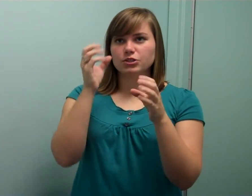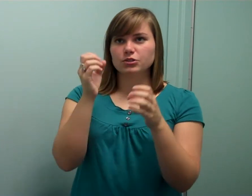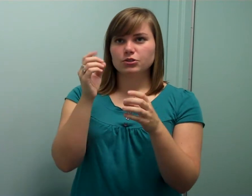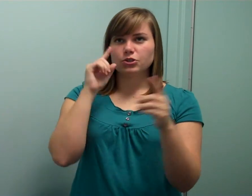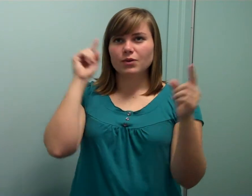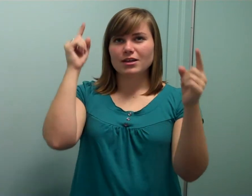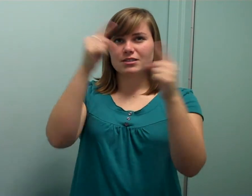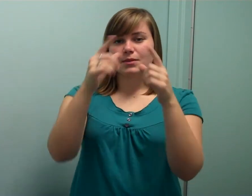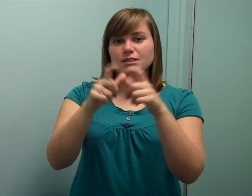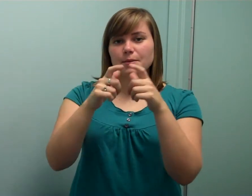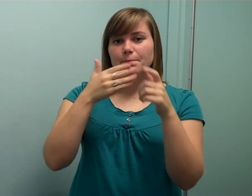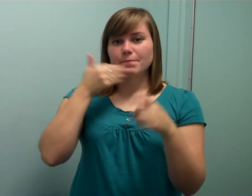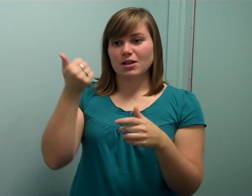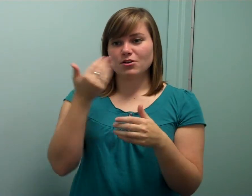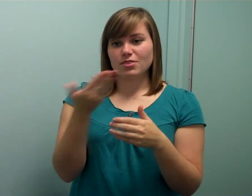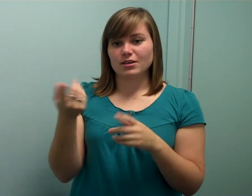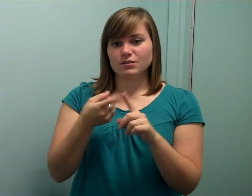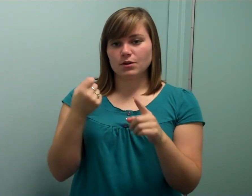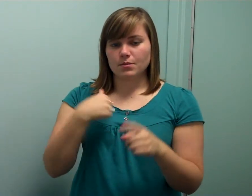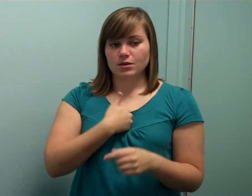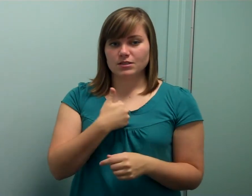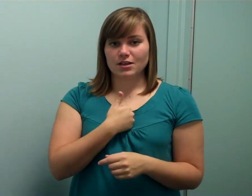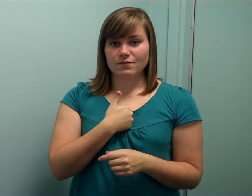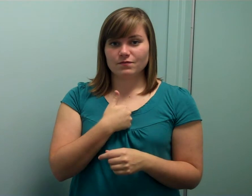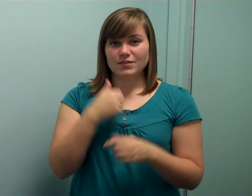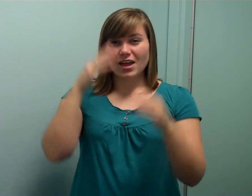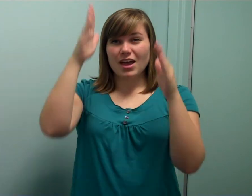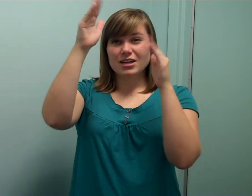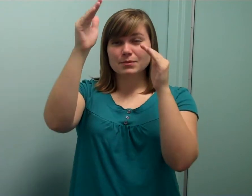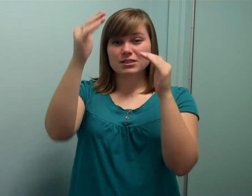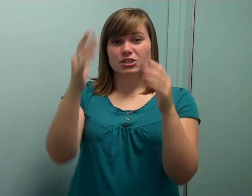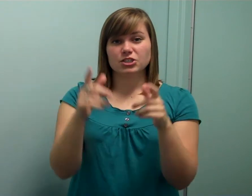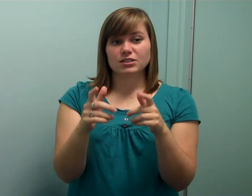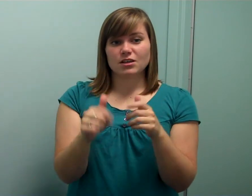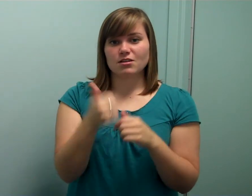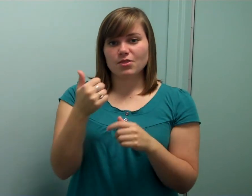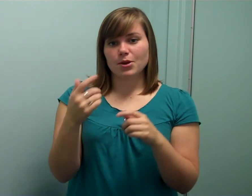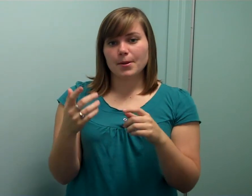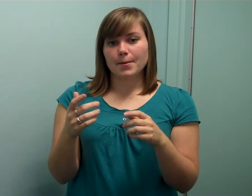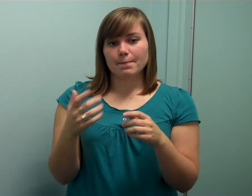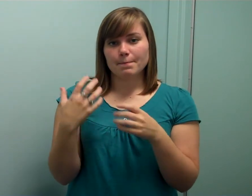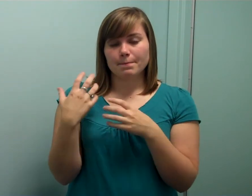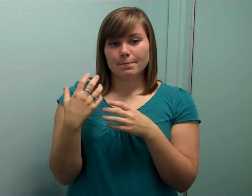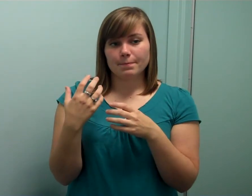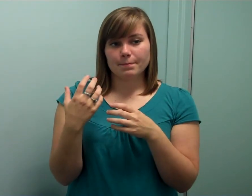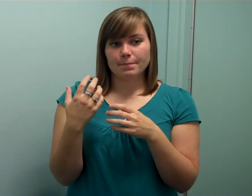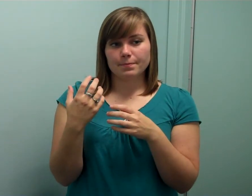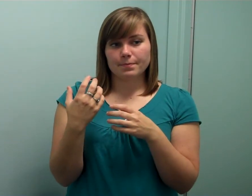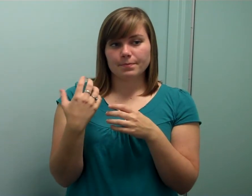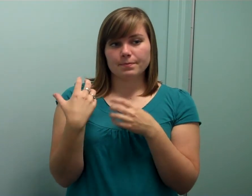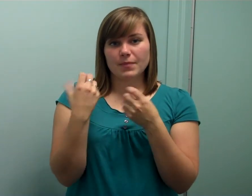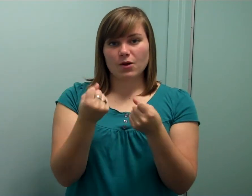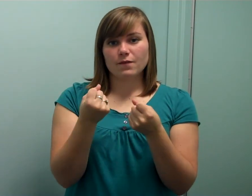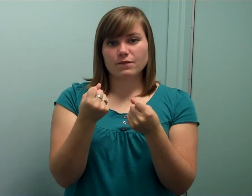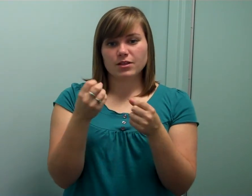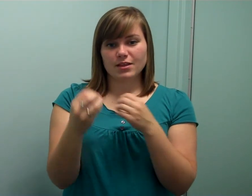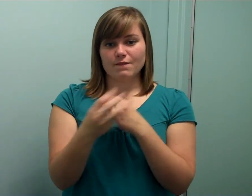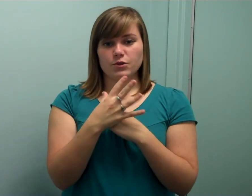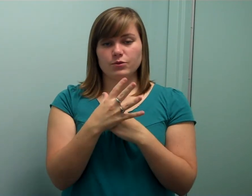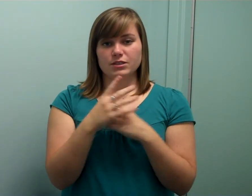ourselves. Expectation is another very powerful determiner of events. I'd like to share a